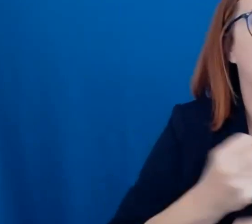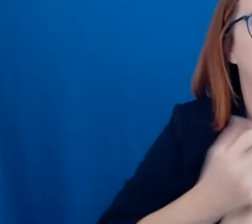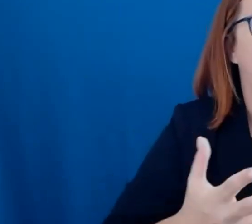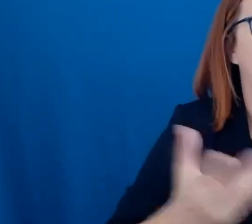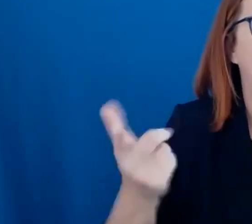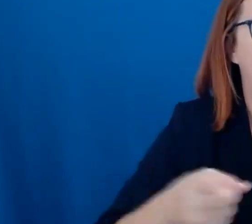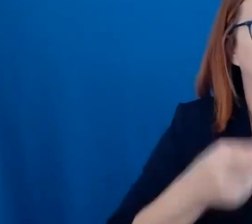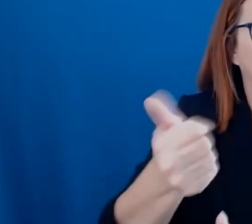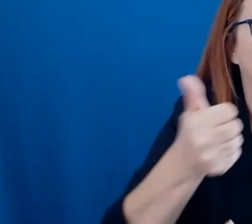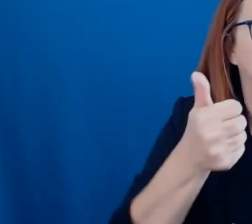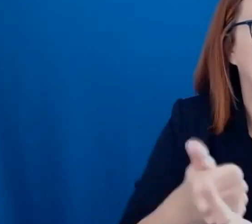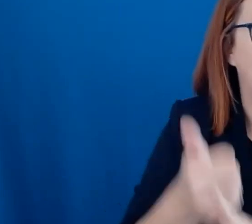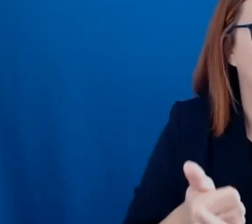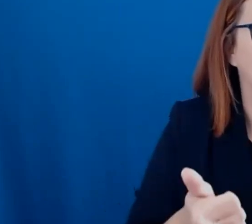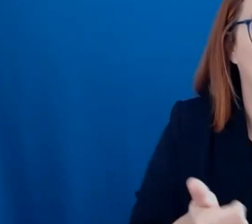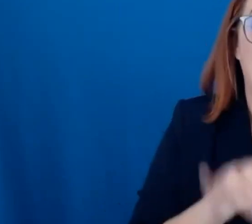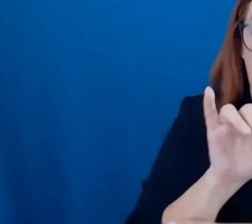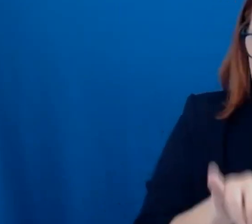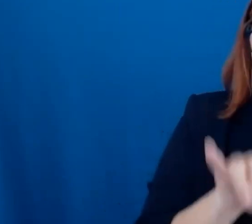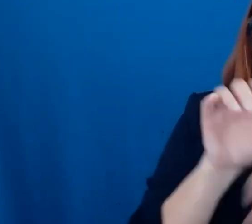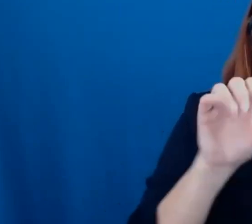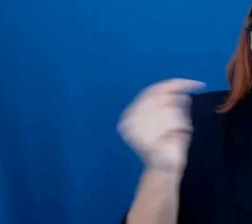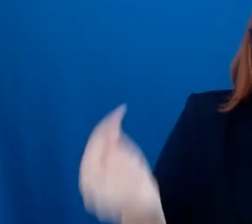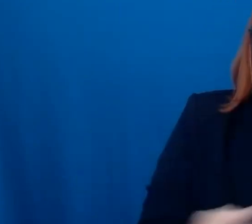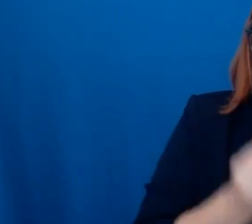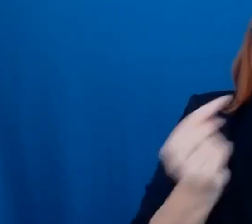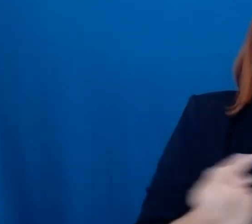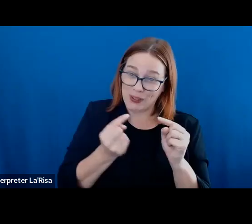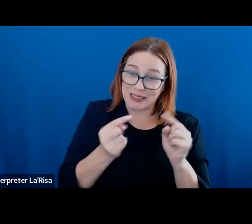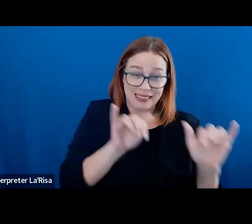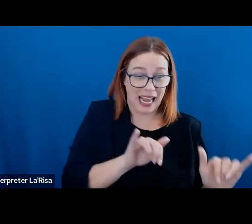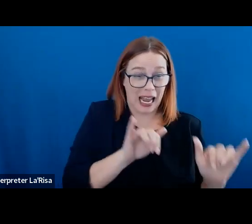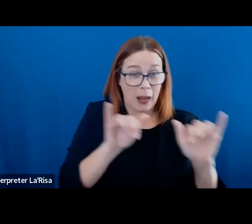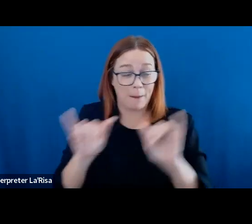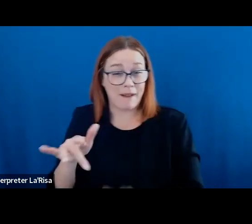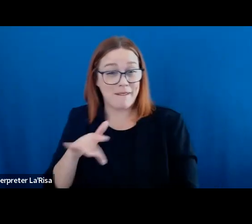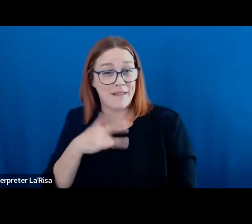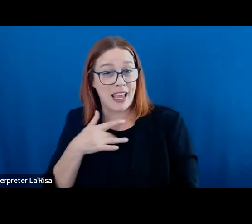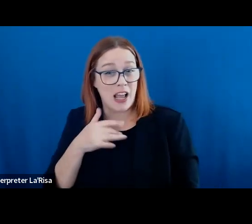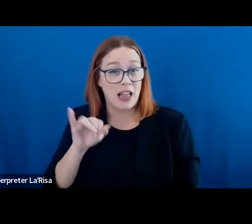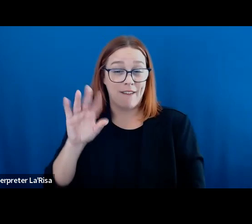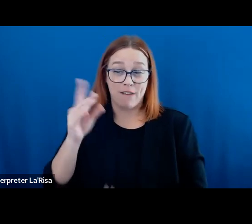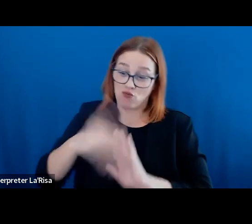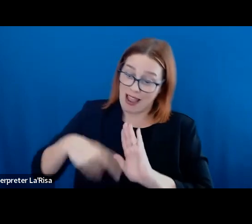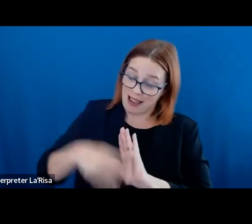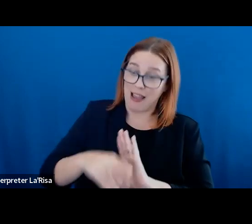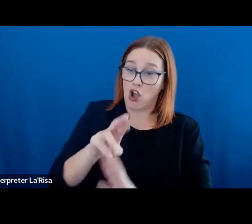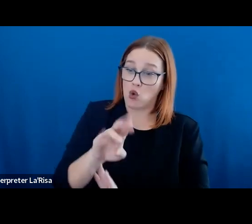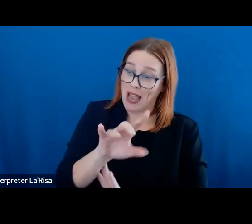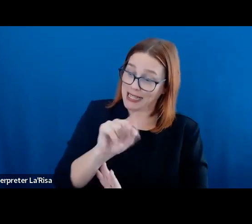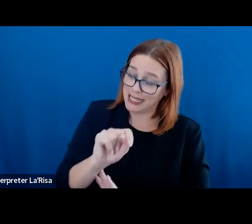can be just as hurtful as somebody being racist, prejudiced, or even creating a